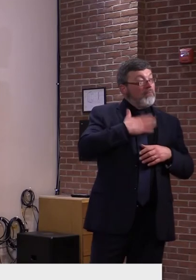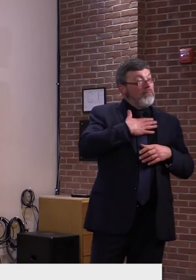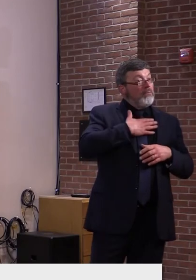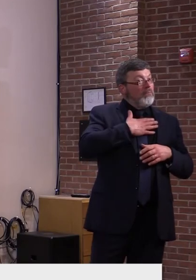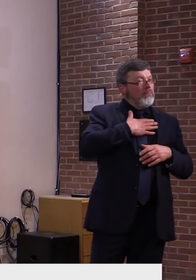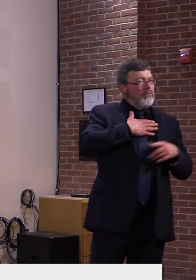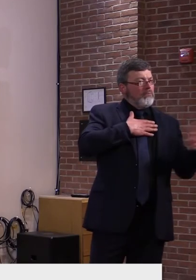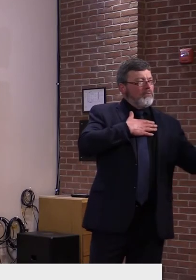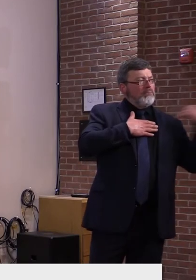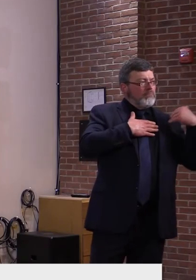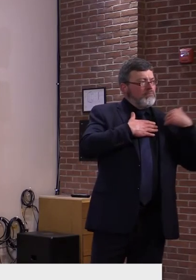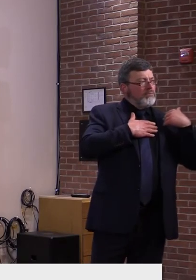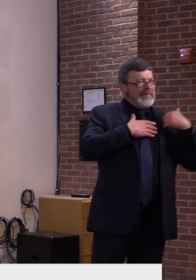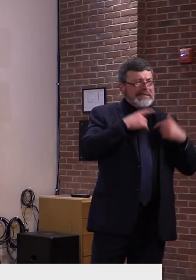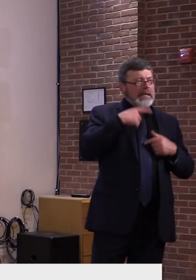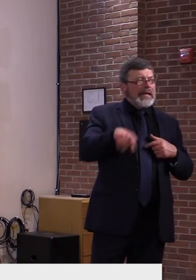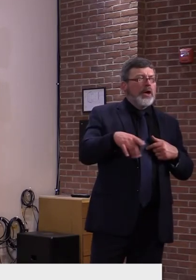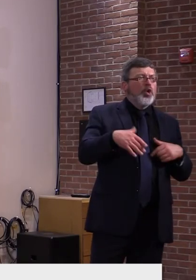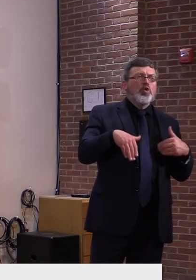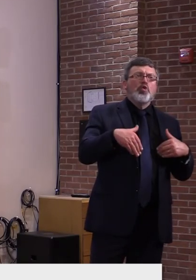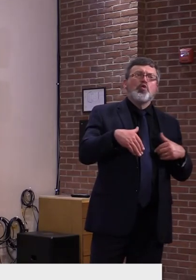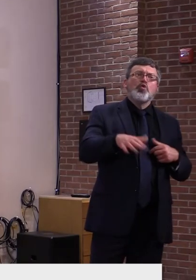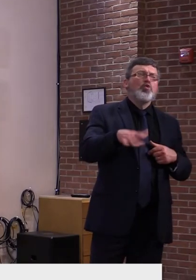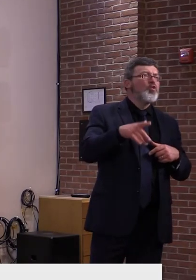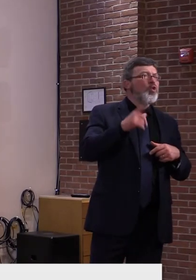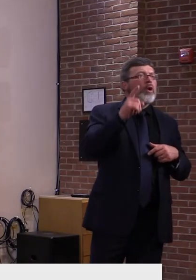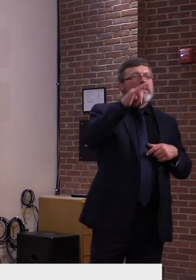outbreaks, especially in daycare facilities.